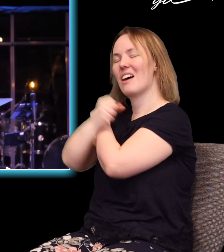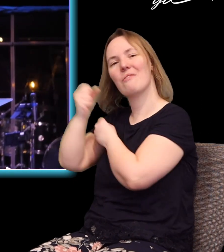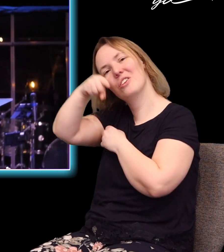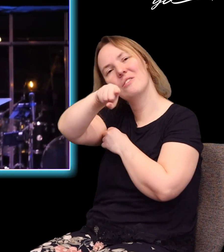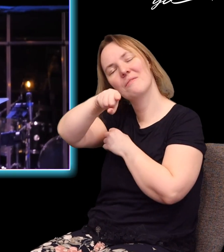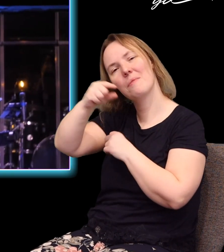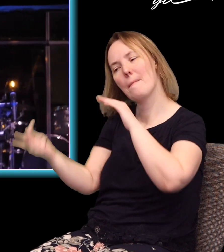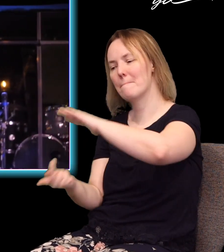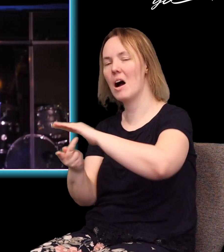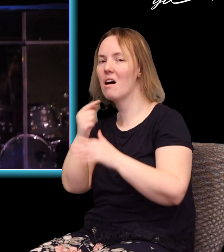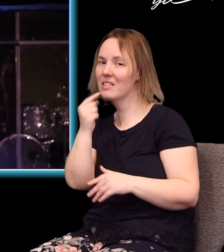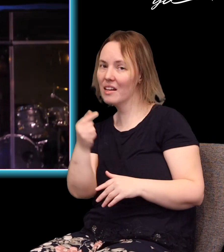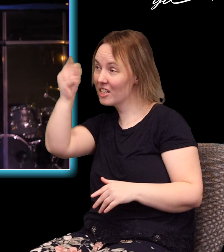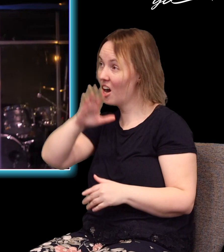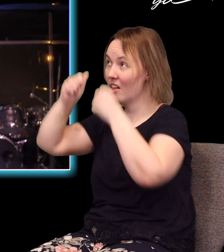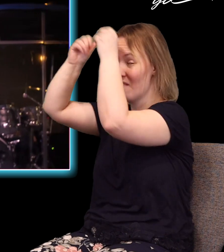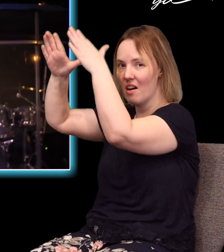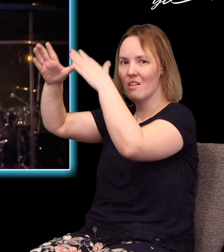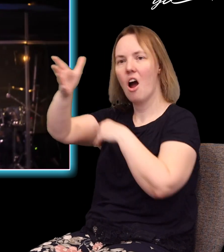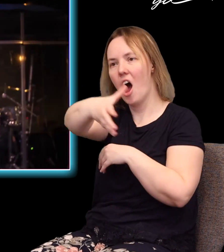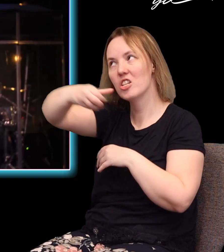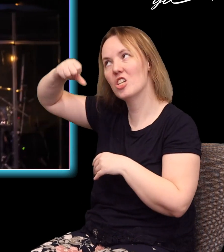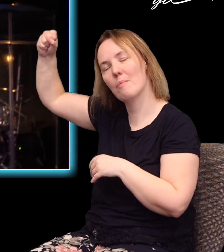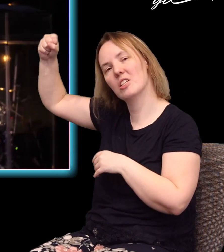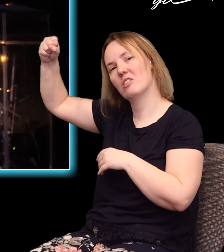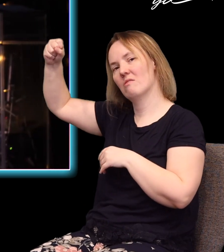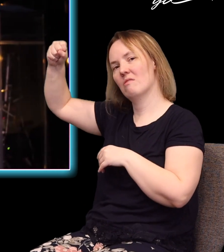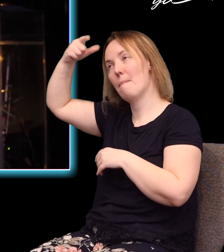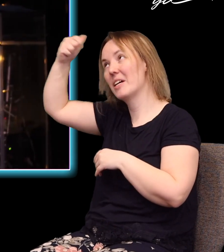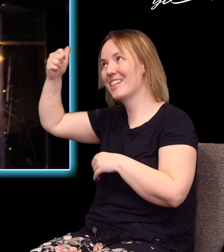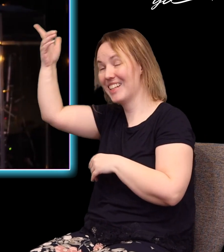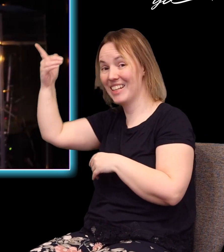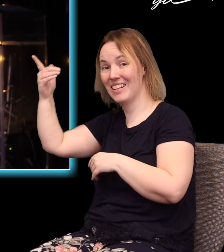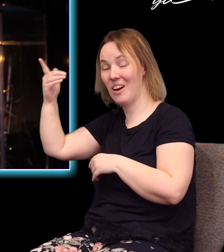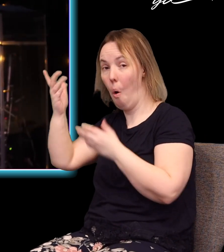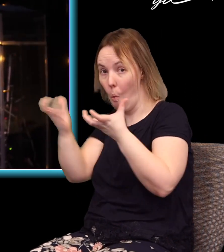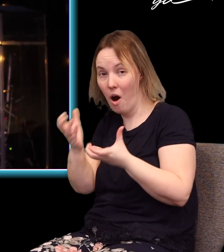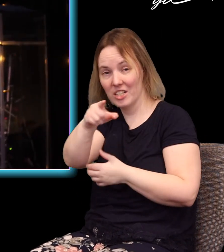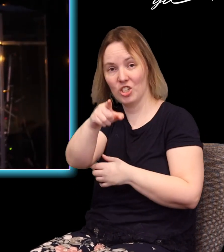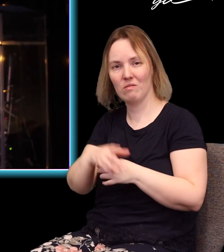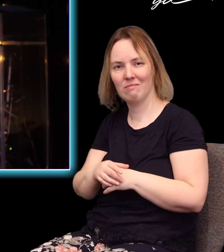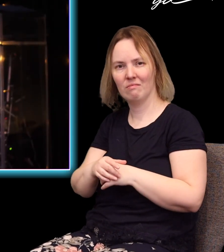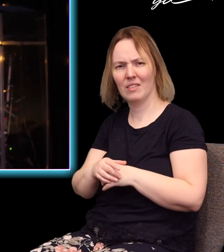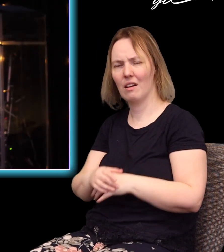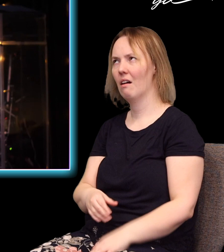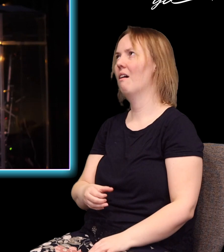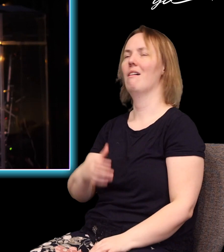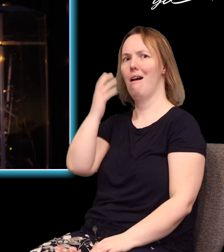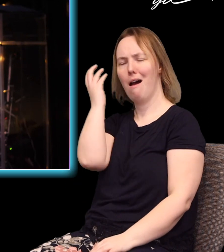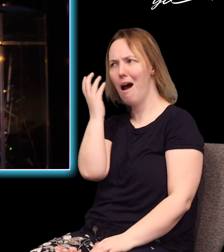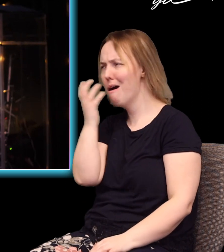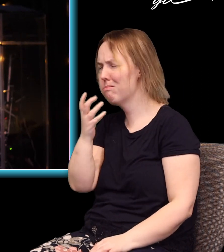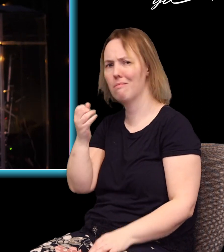you. Paul says God the Father adopted you because he wanted you. Isn't